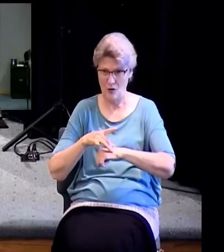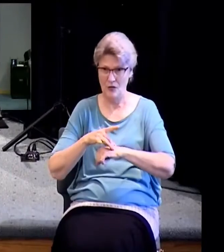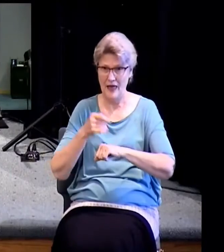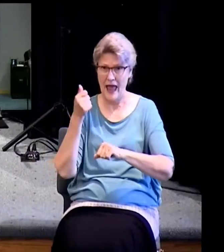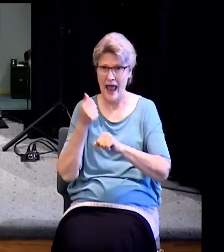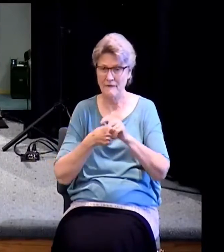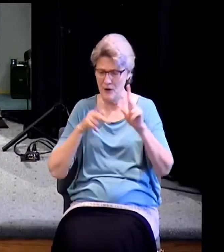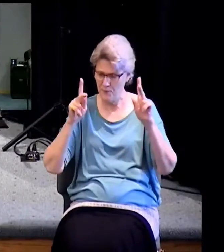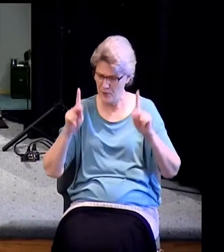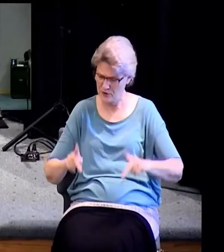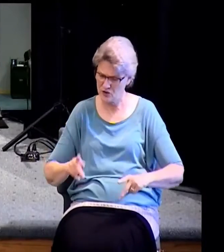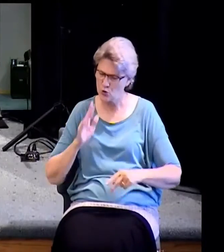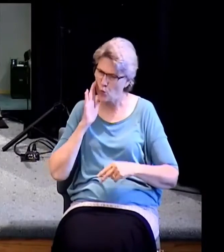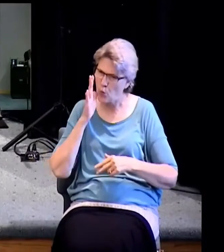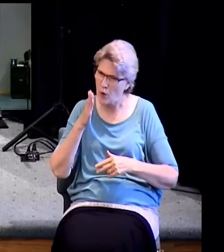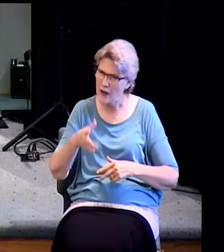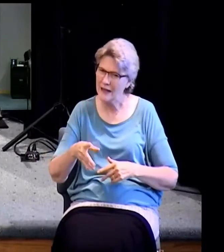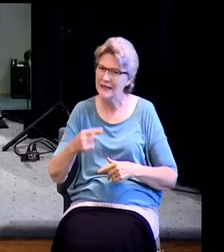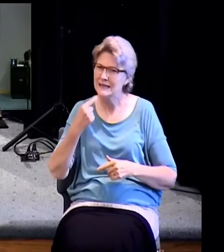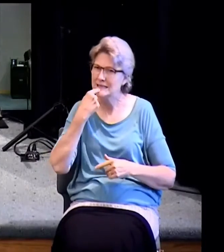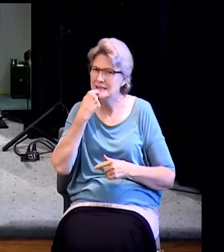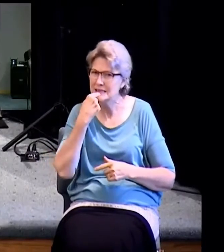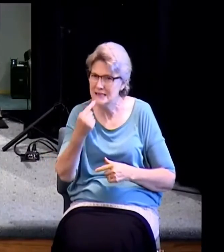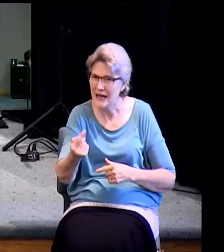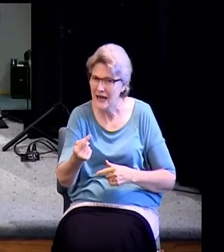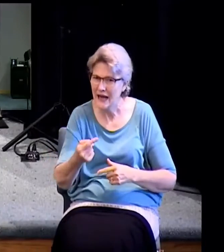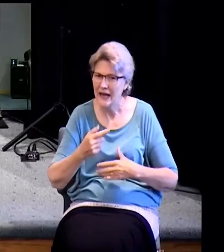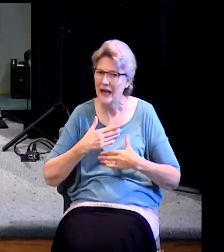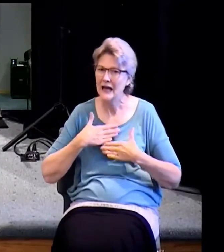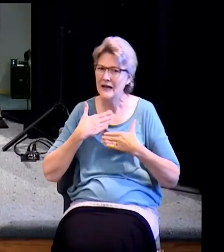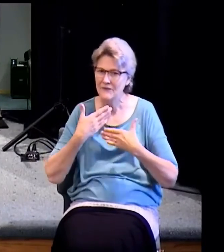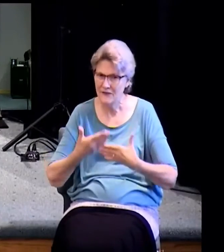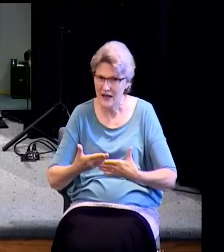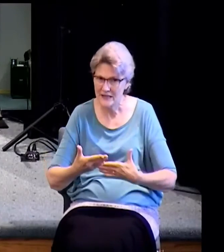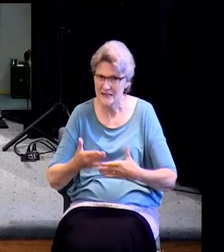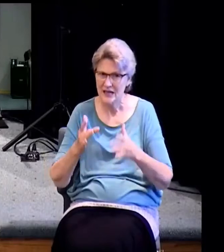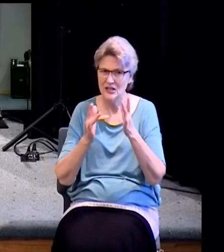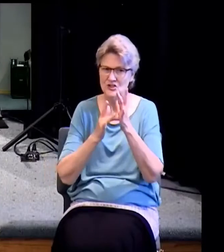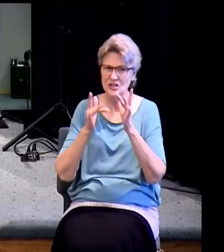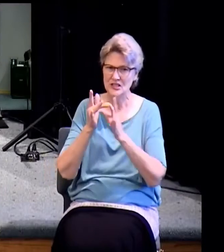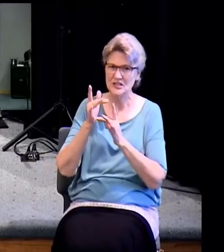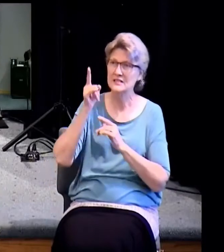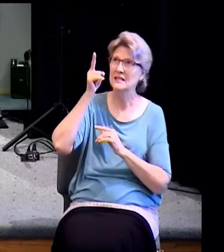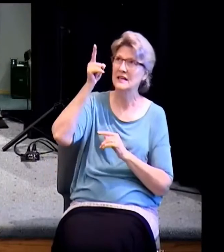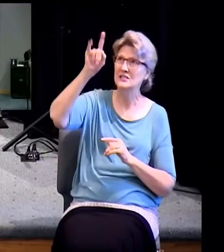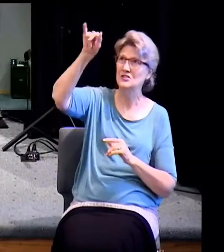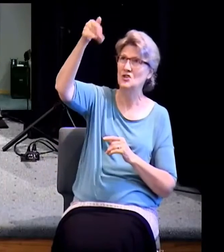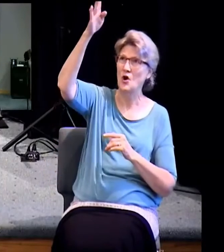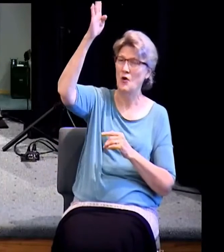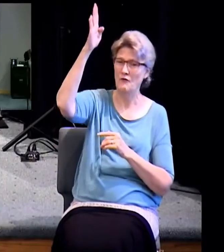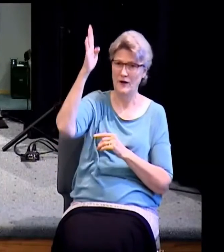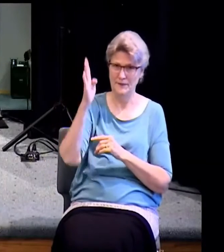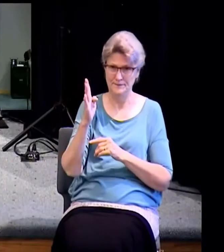shall confess that Jesus is Jehovah. My God.